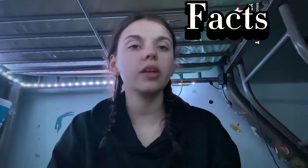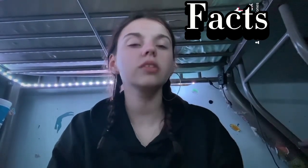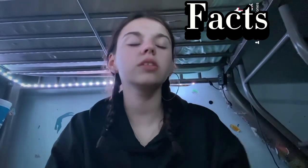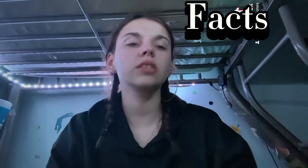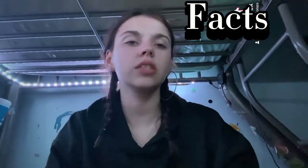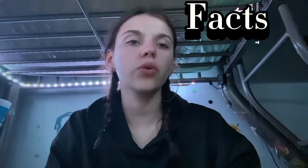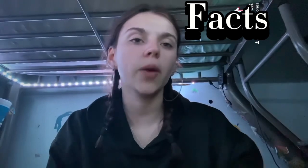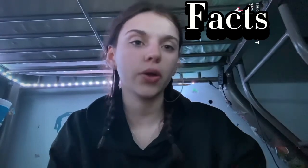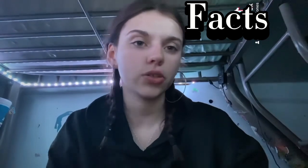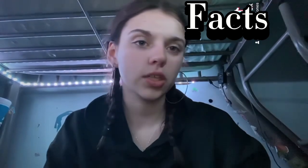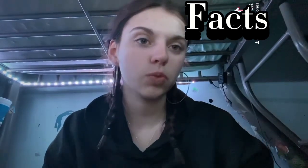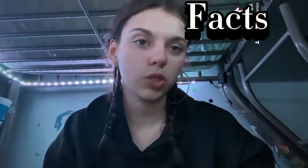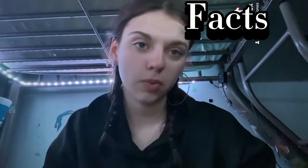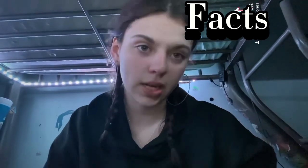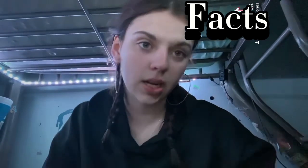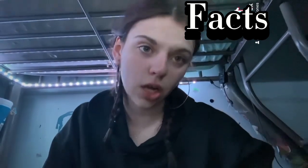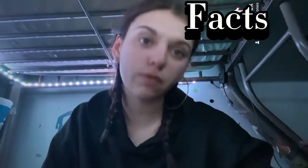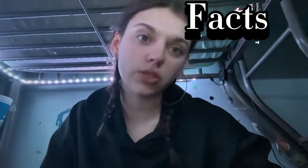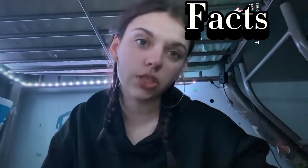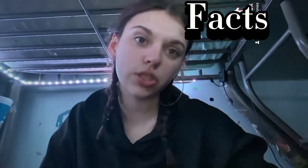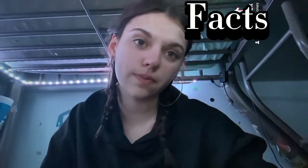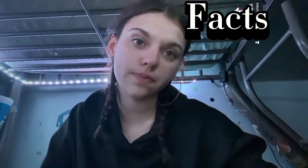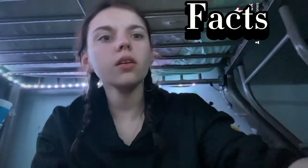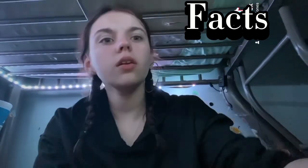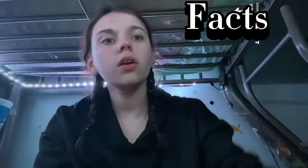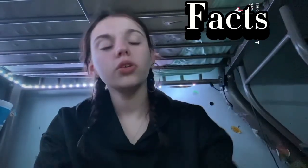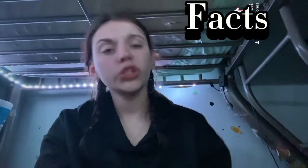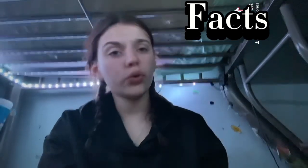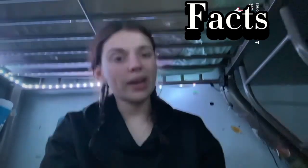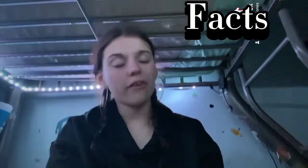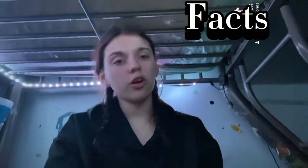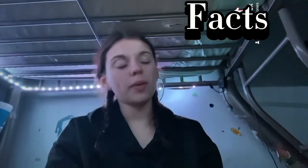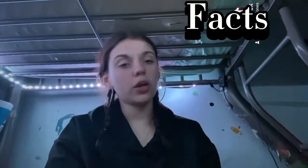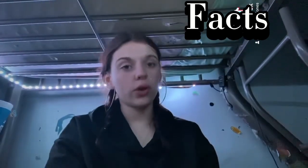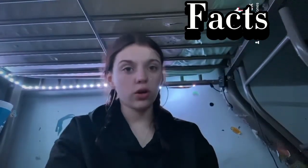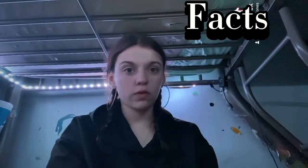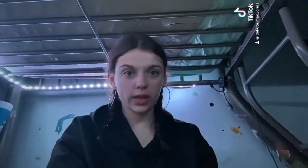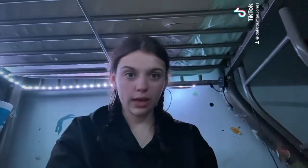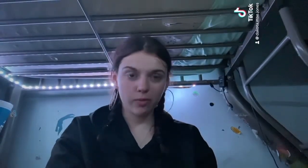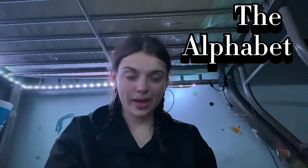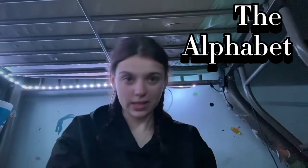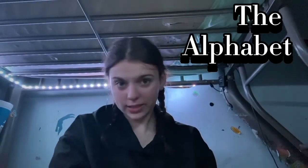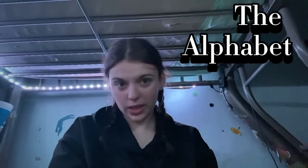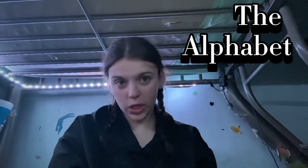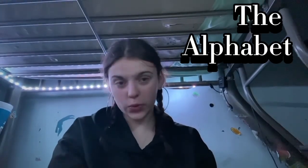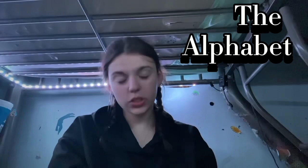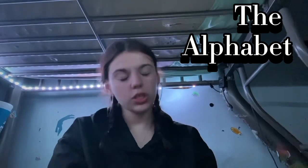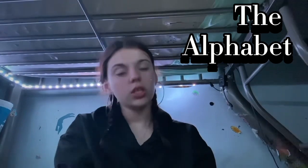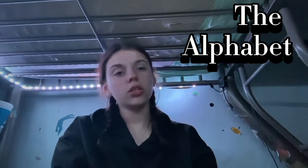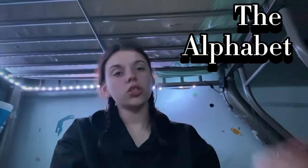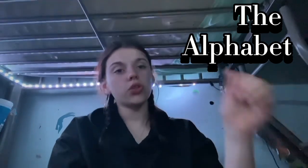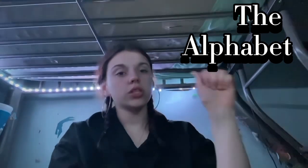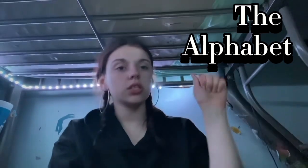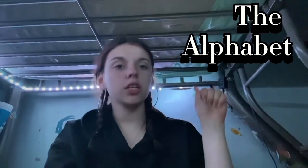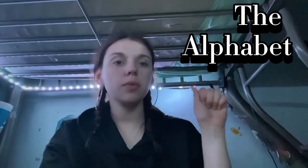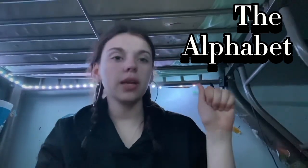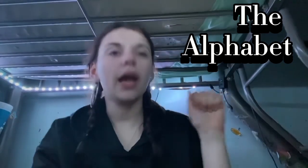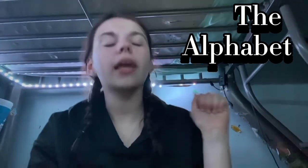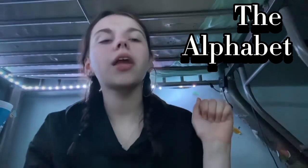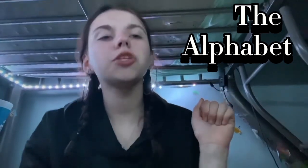to still come across what you mean in a conversation. So now I'll be going over the alphabet in sign language. So this is going to be A. It's